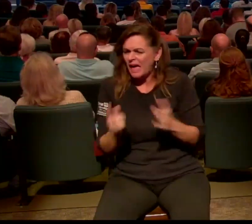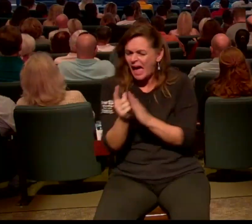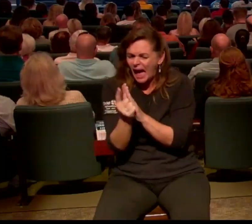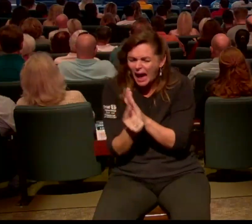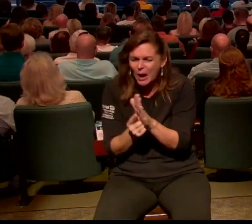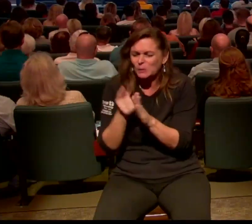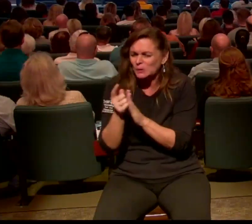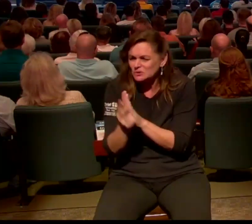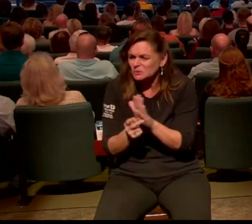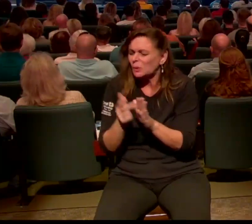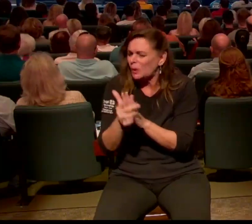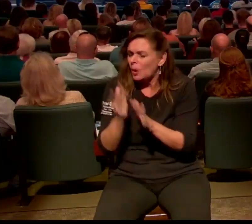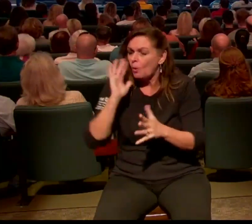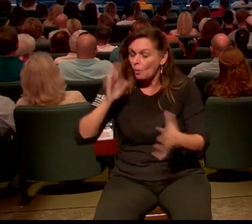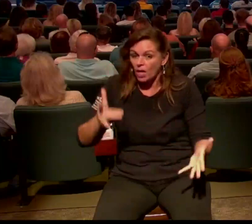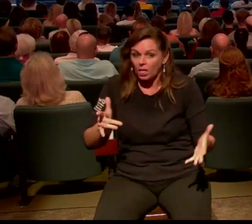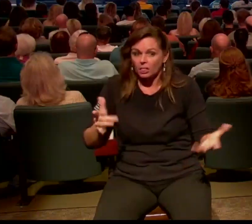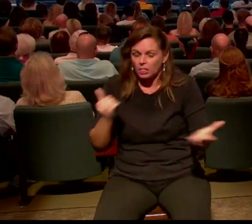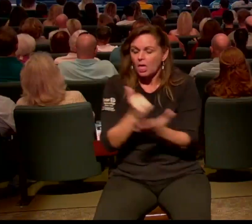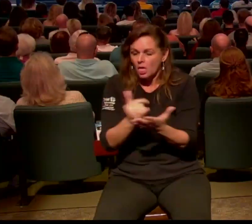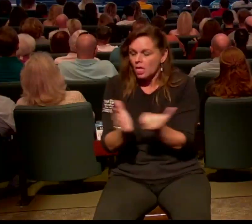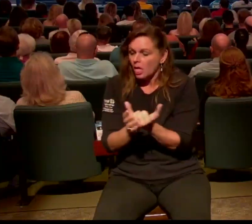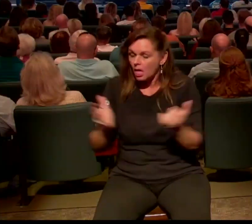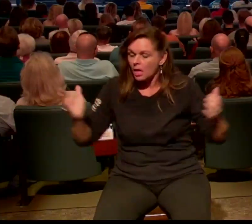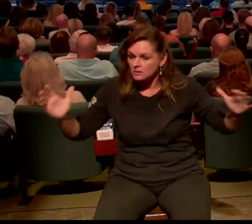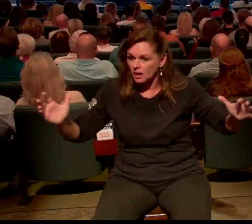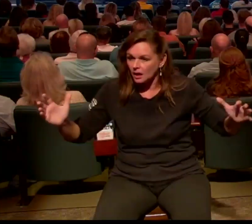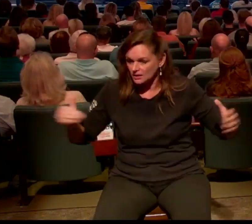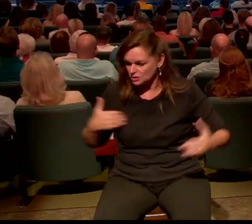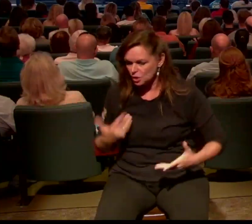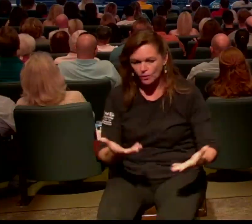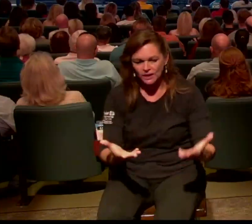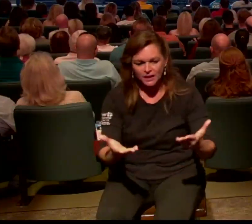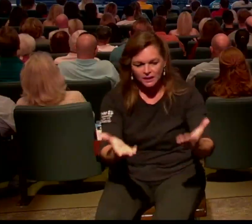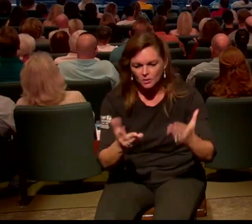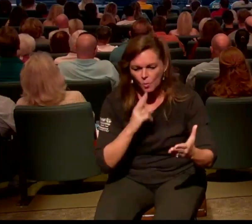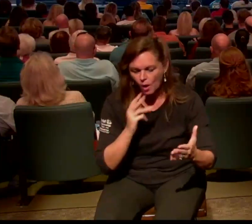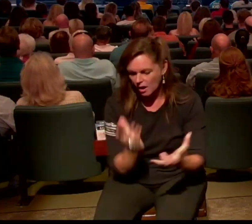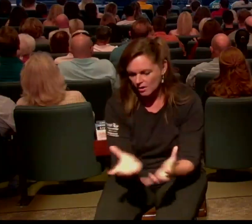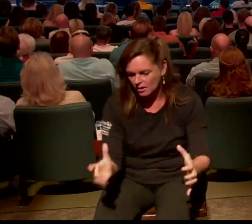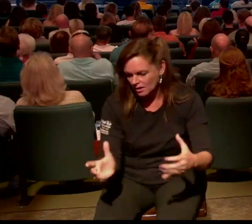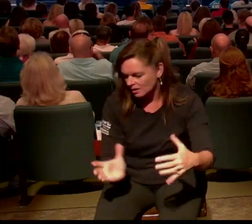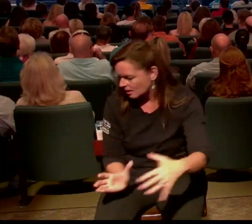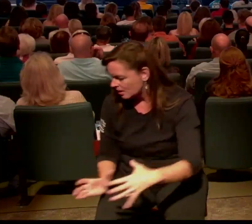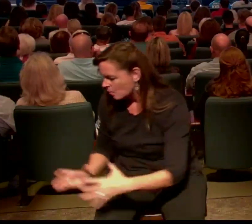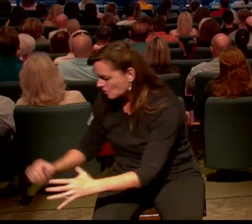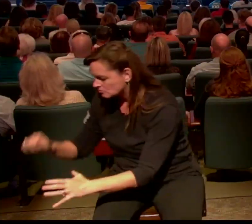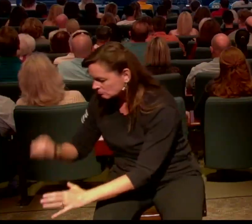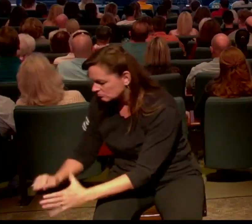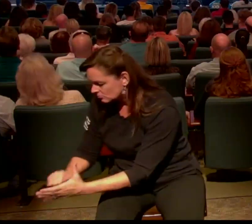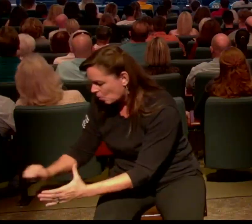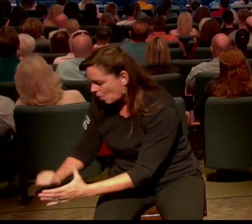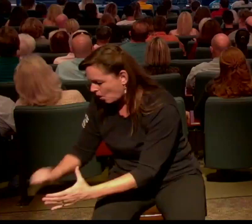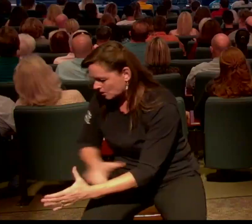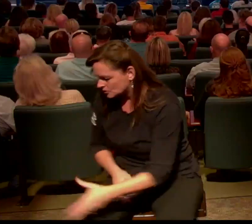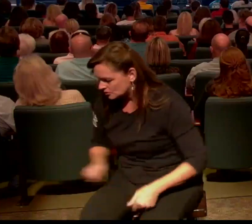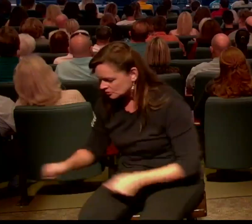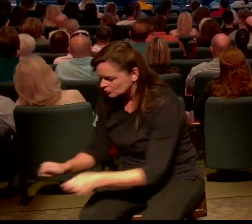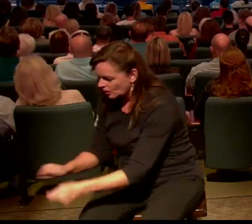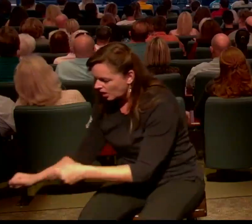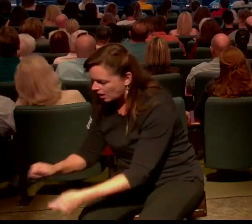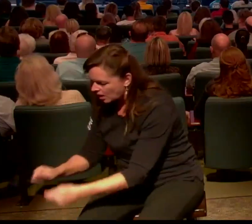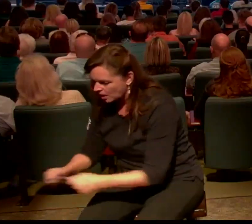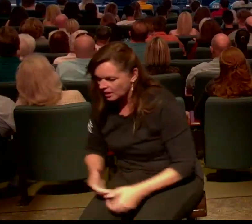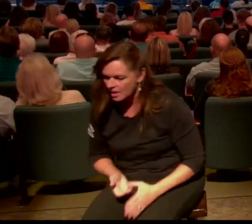difficult hours, what's he doing? He's picking up the water basin and he's serving other people. He's washing their feet. And I